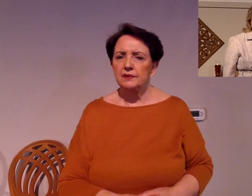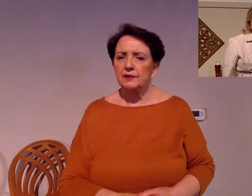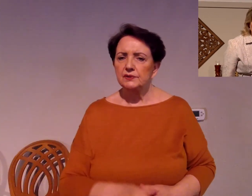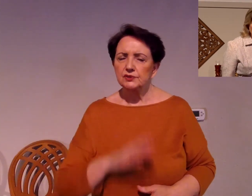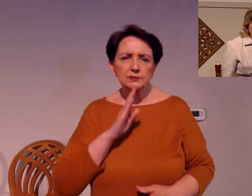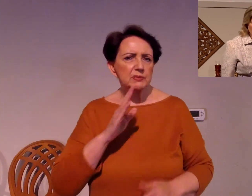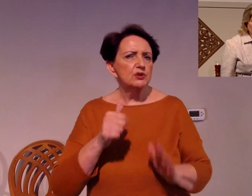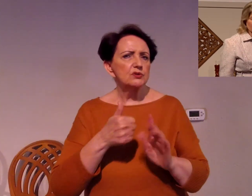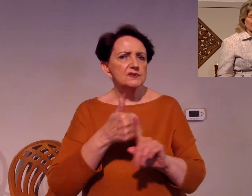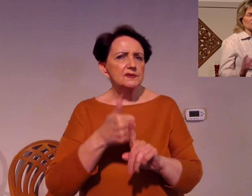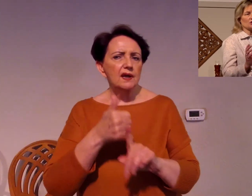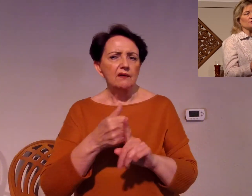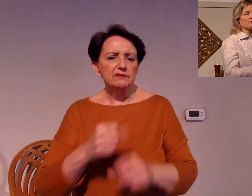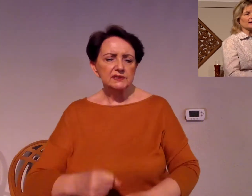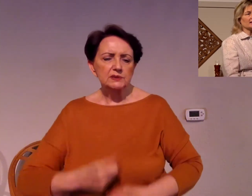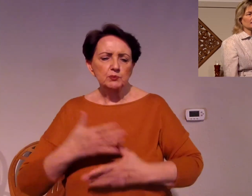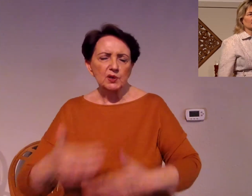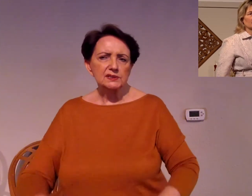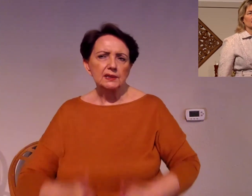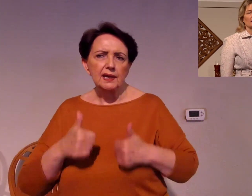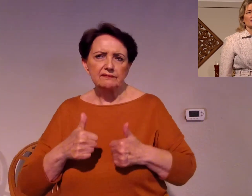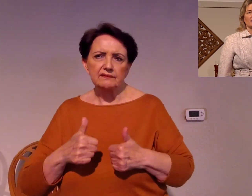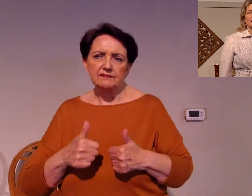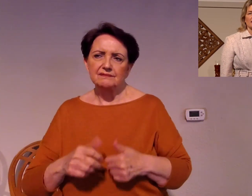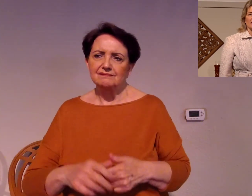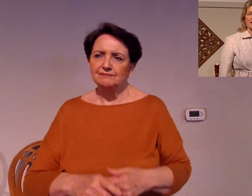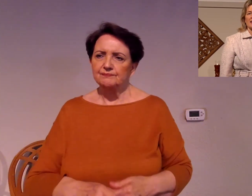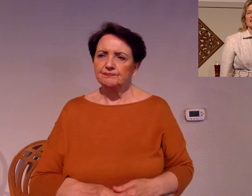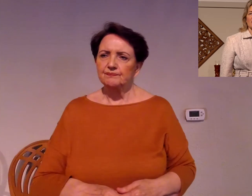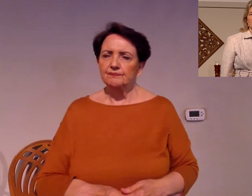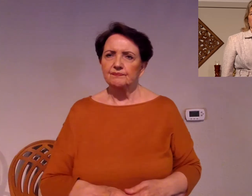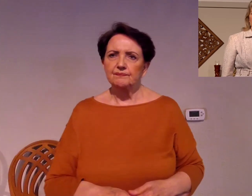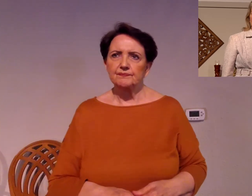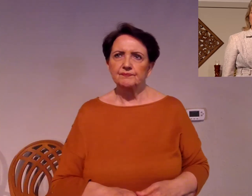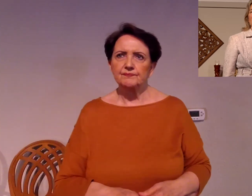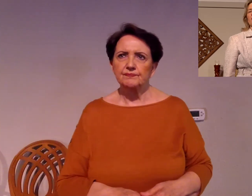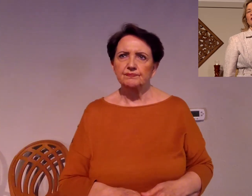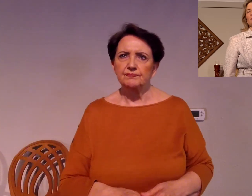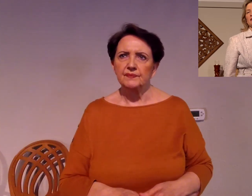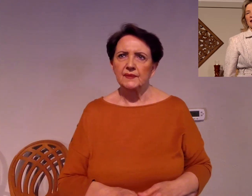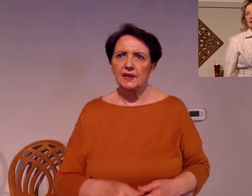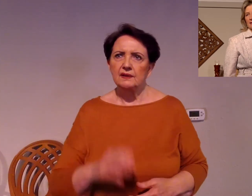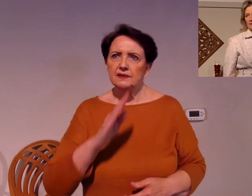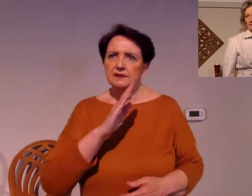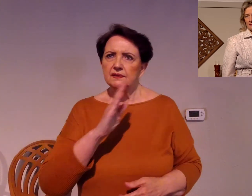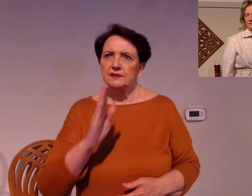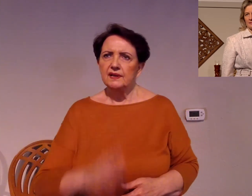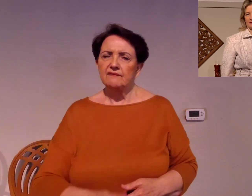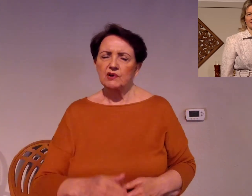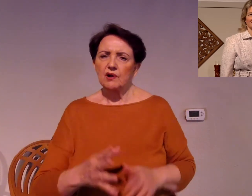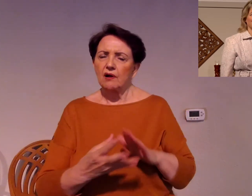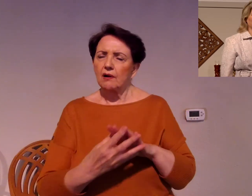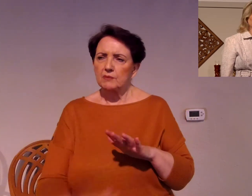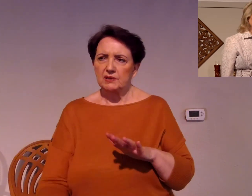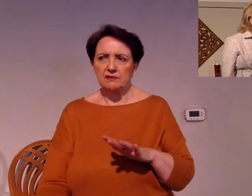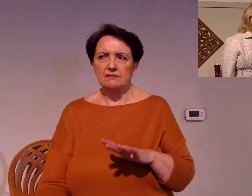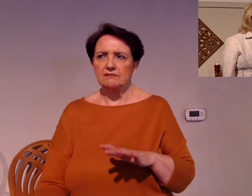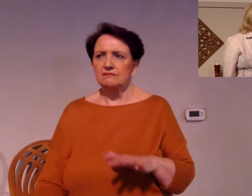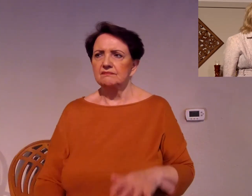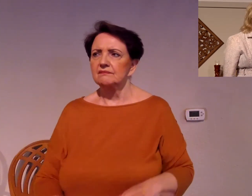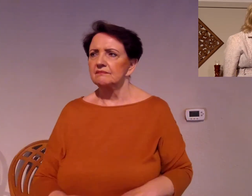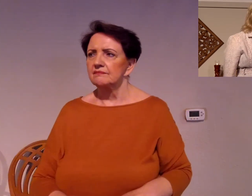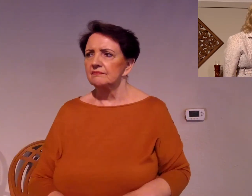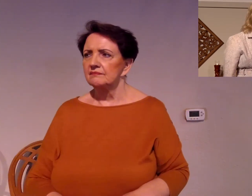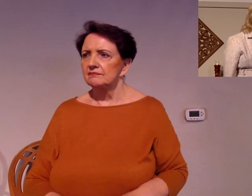yourself and express life as you find it. He tells us to never imitate.